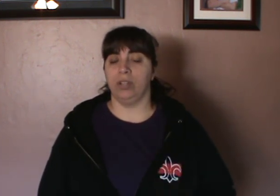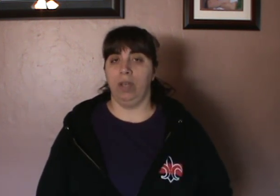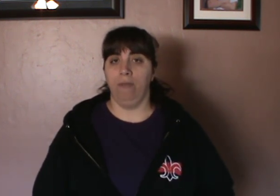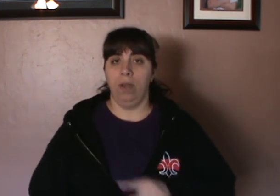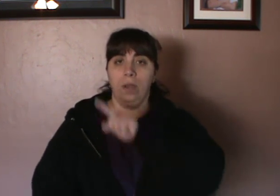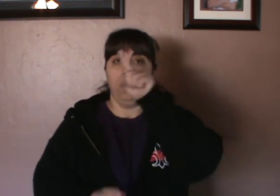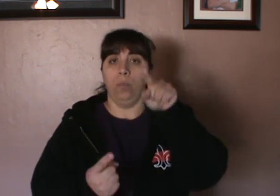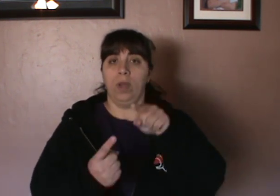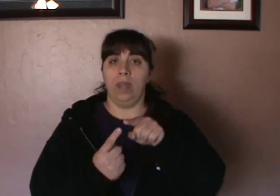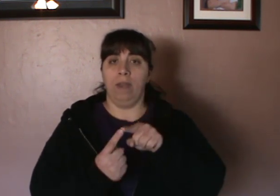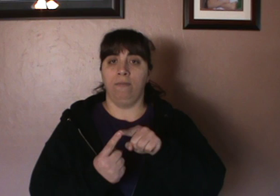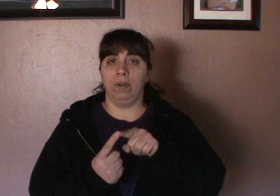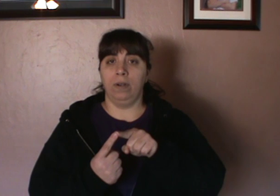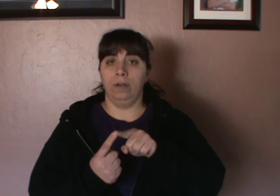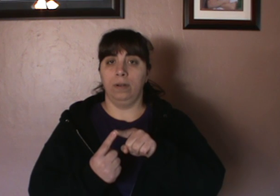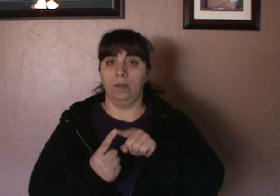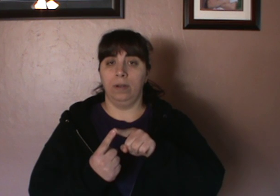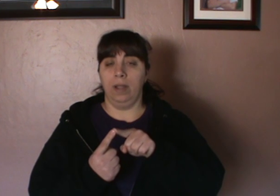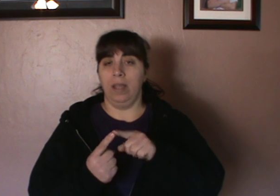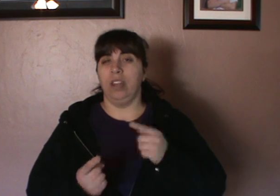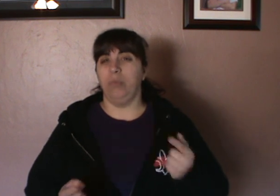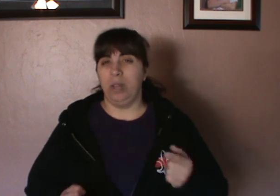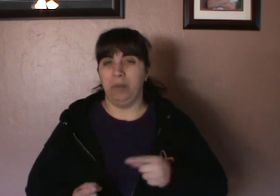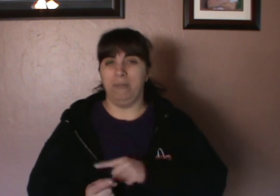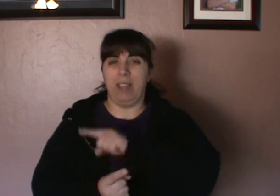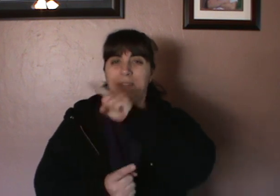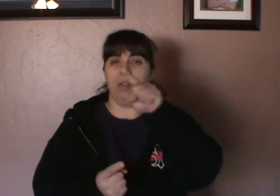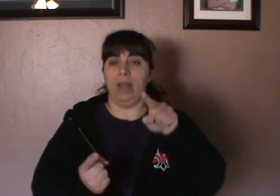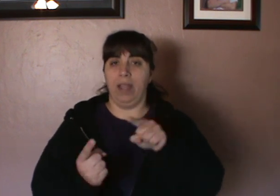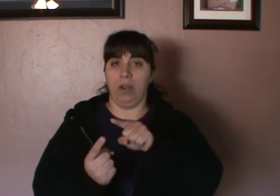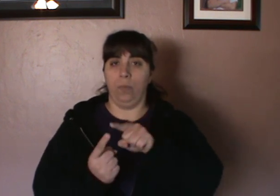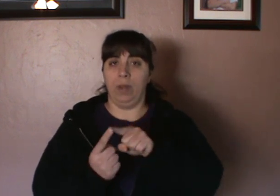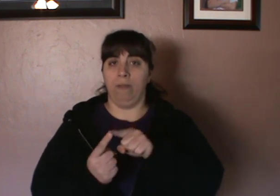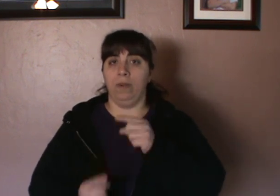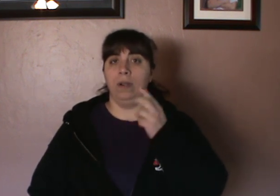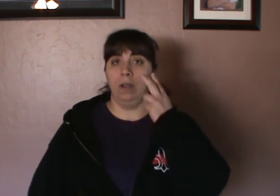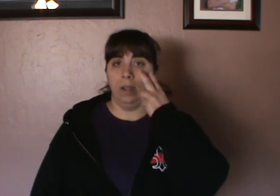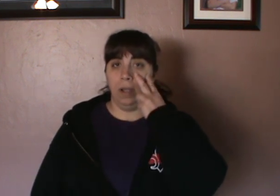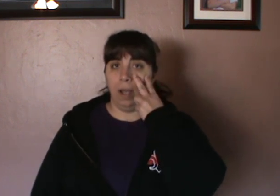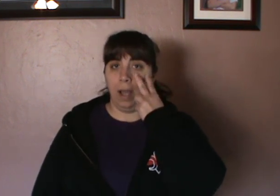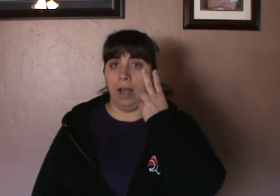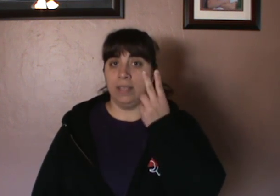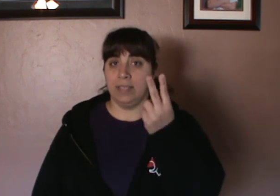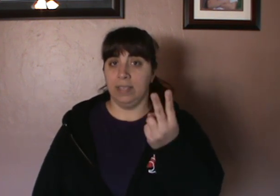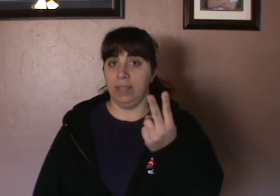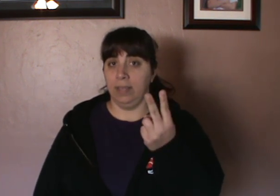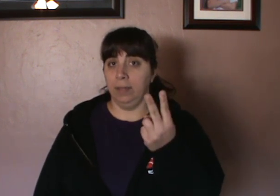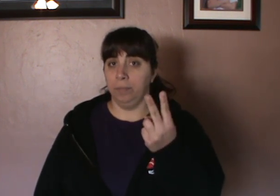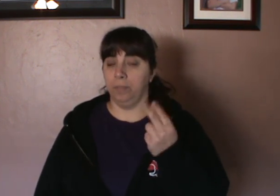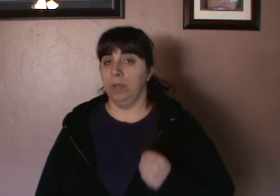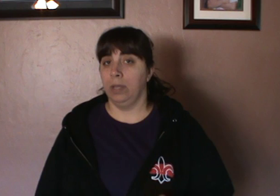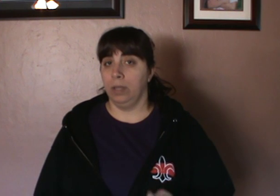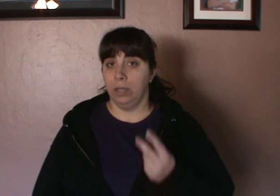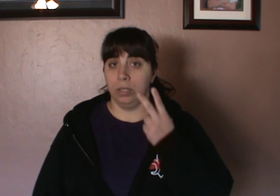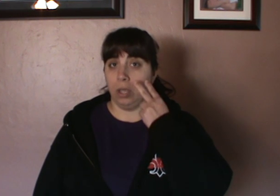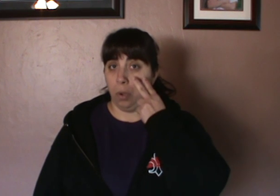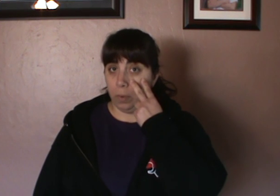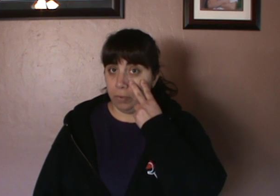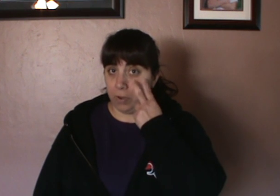yourself. Whenever, and we don't even have to do the I here. Whenever I see, so we use our